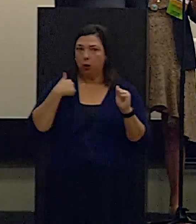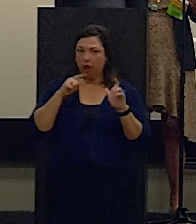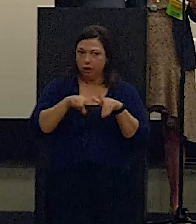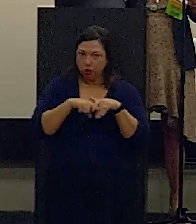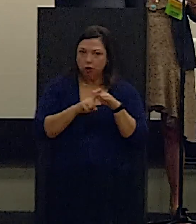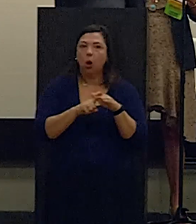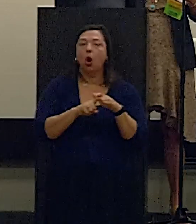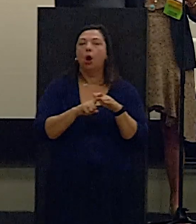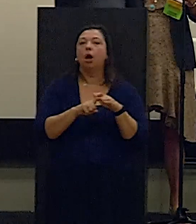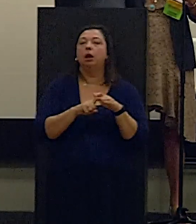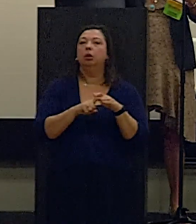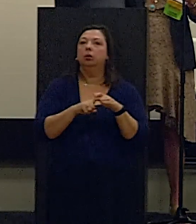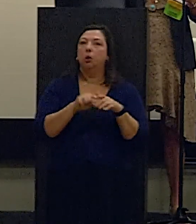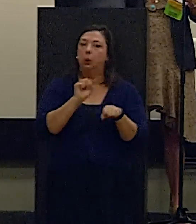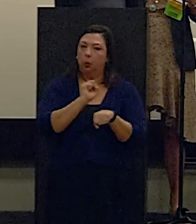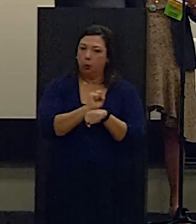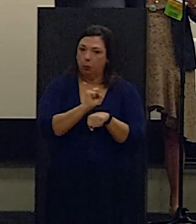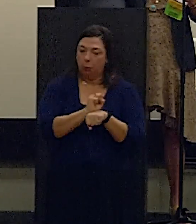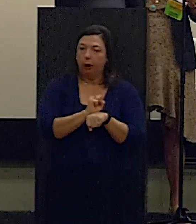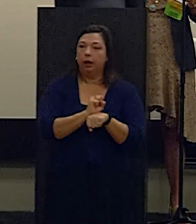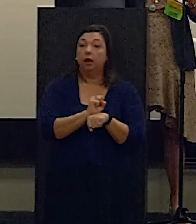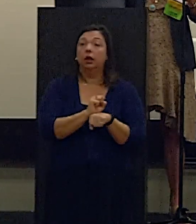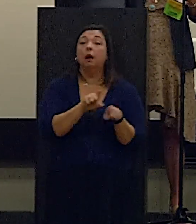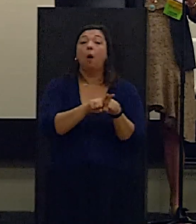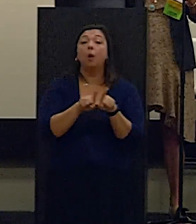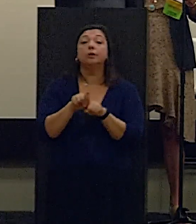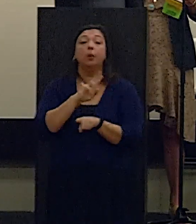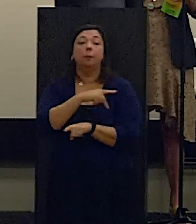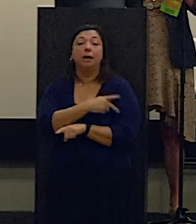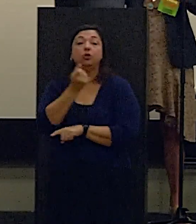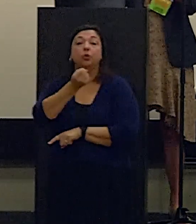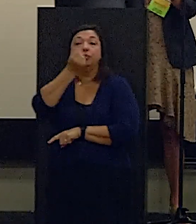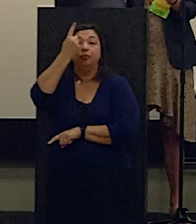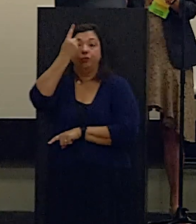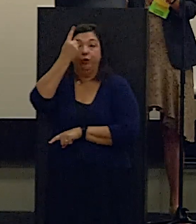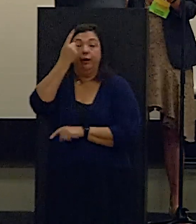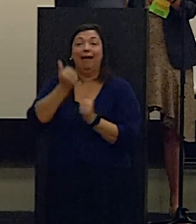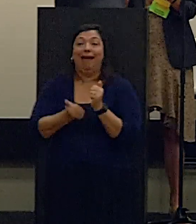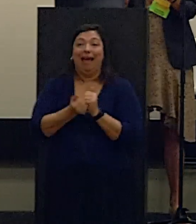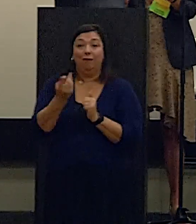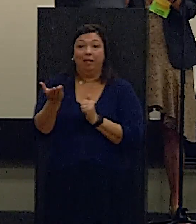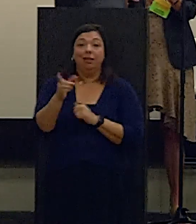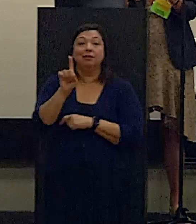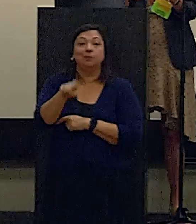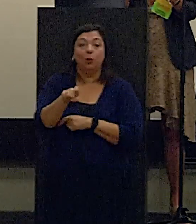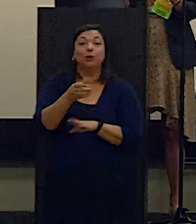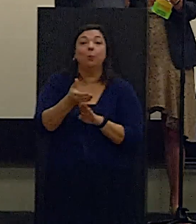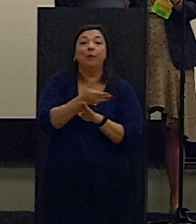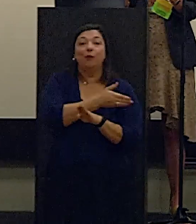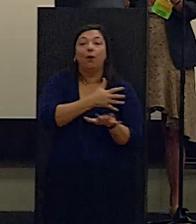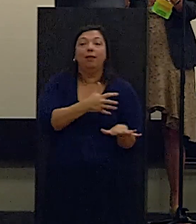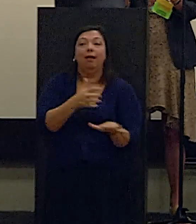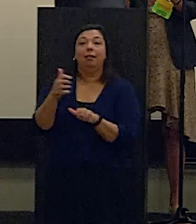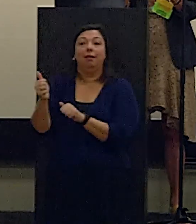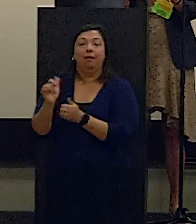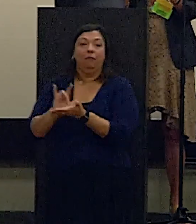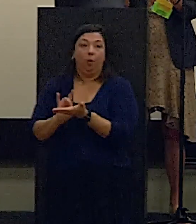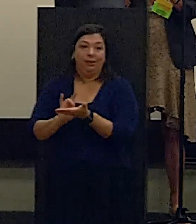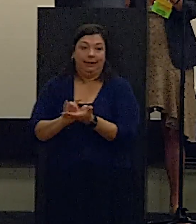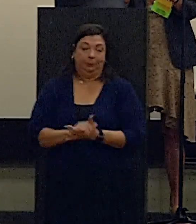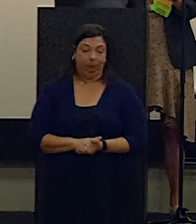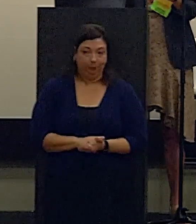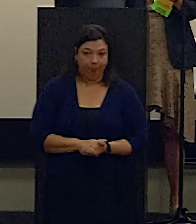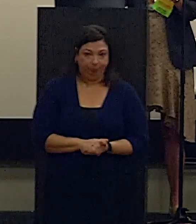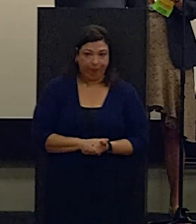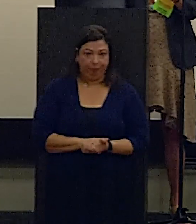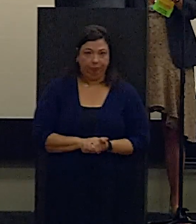start working and making sure that our patients understood everything they were supposed to before they walked away from that pharmacy.